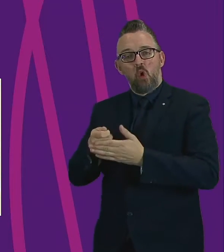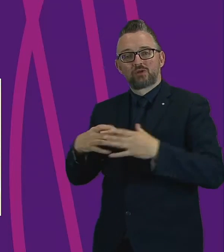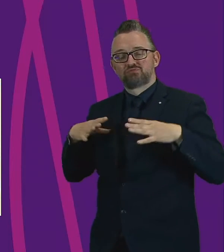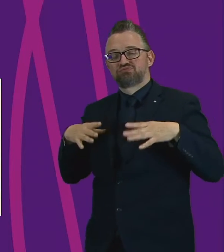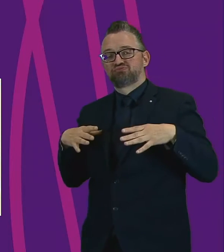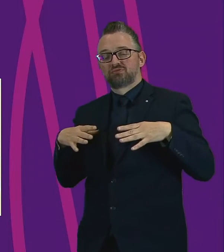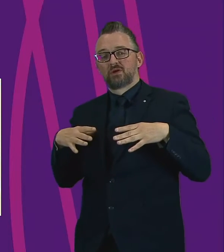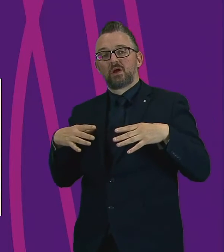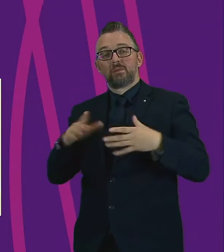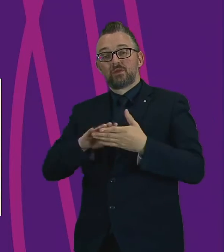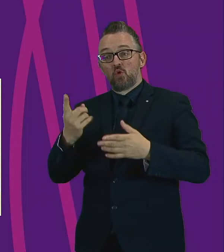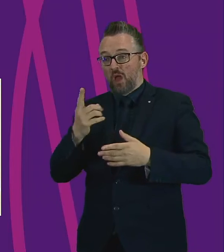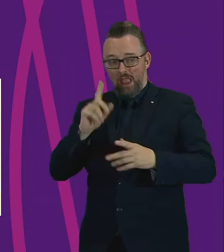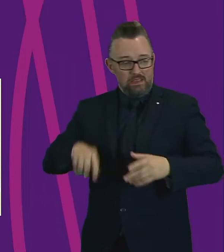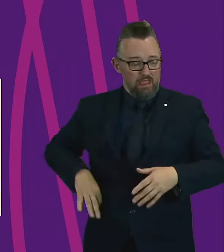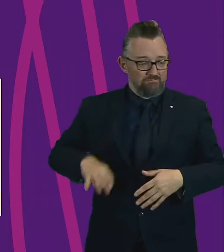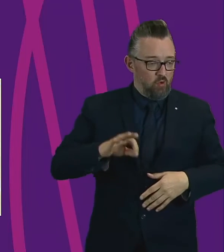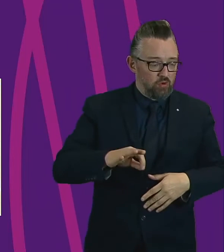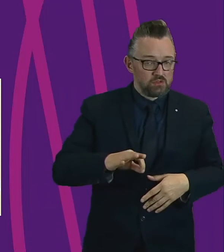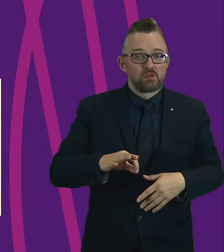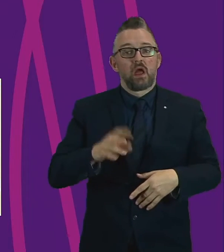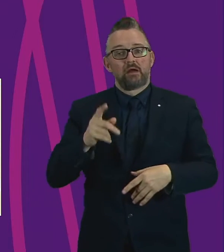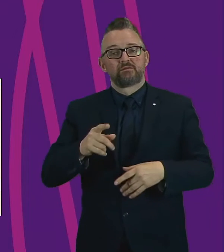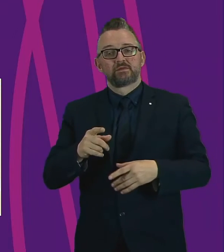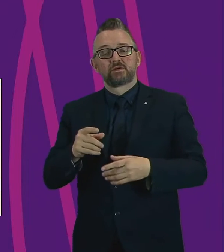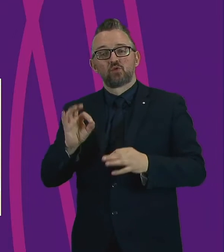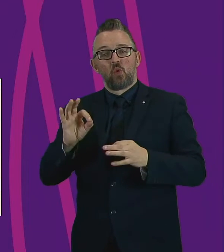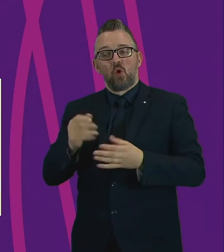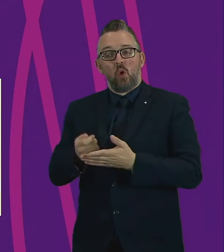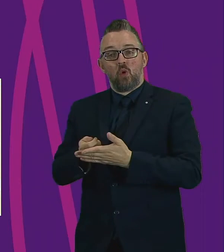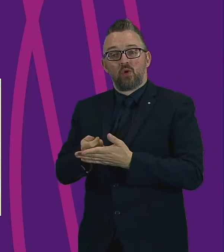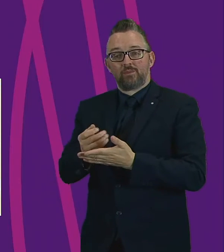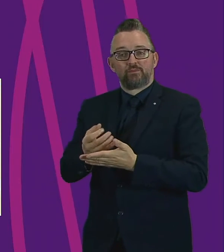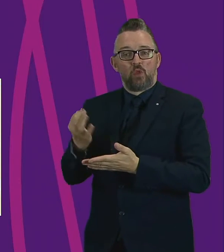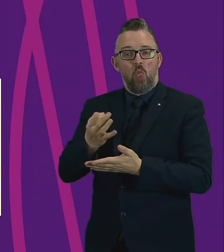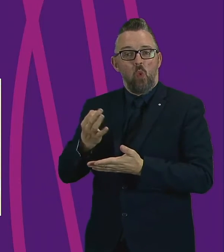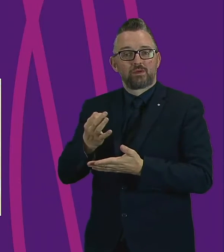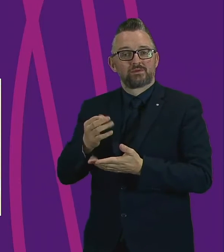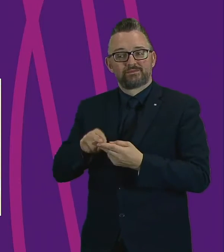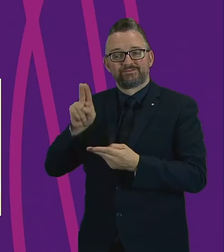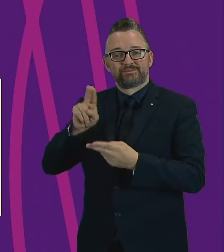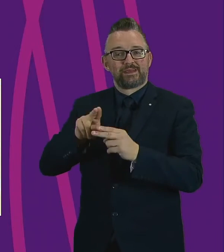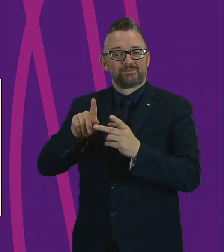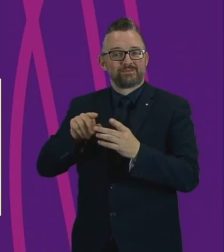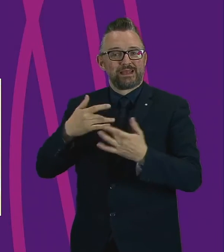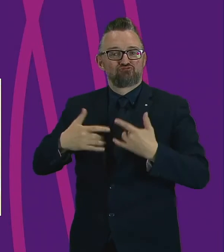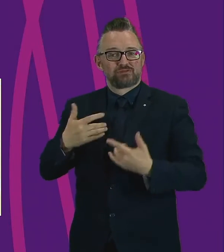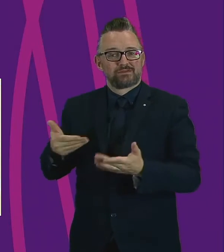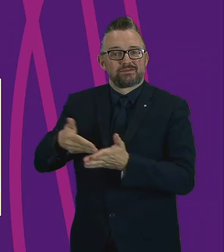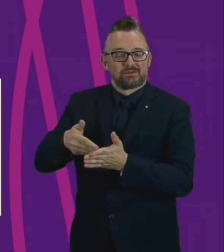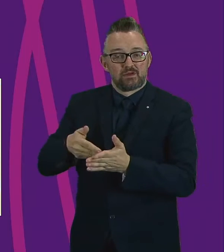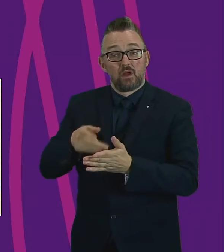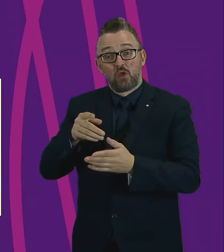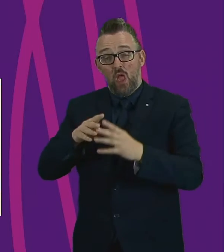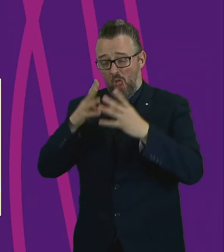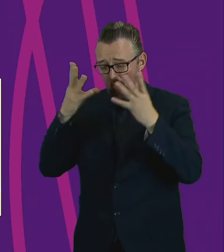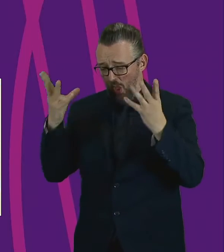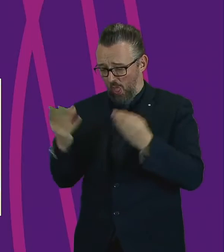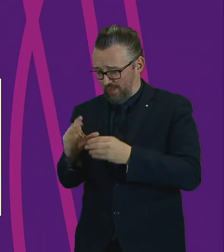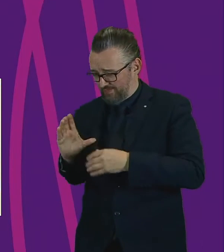pay their energy bills, and offering interest-free loans to small and medium companies. The total of these measures equate